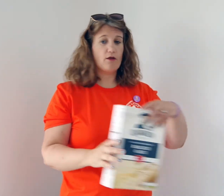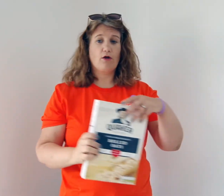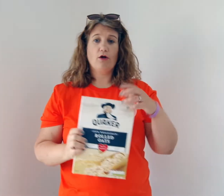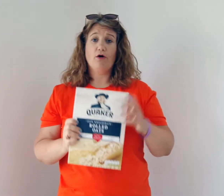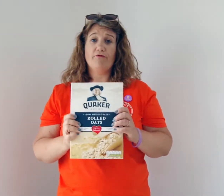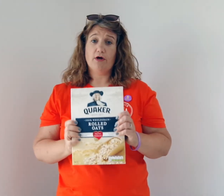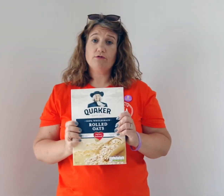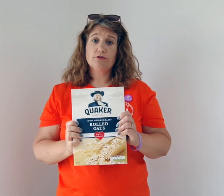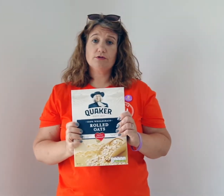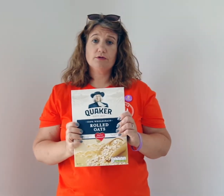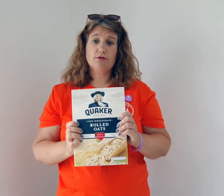of oats,